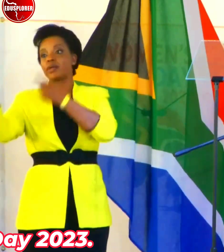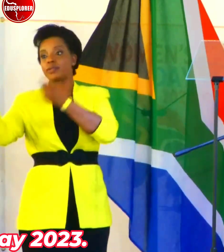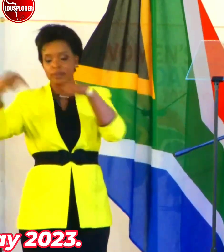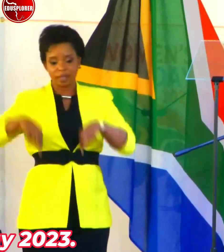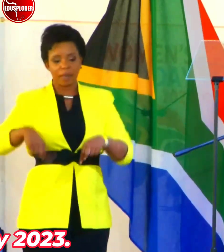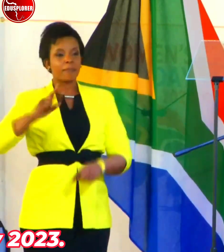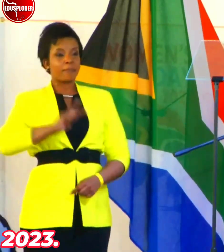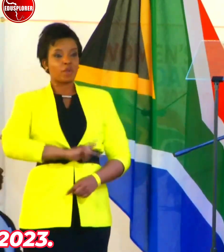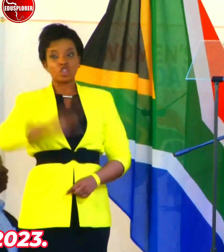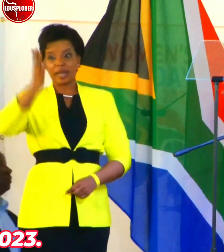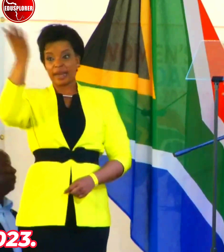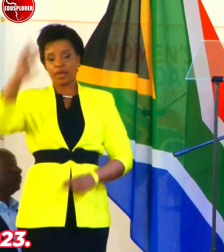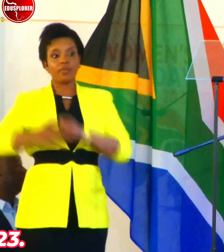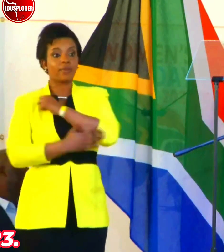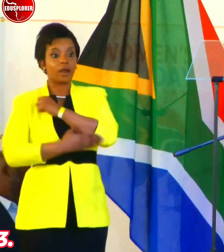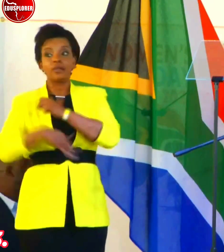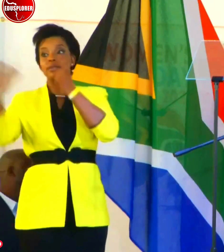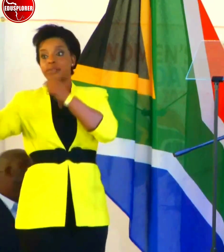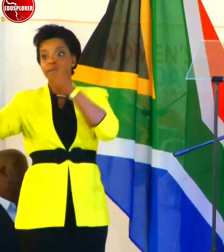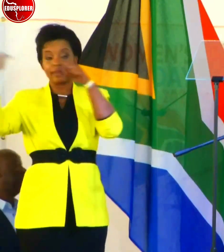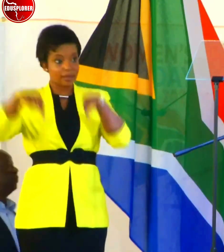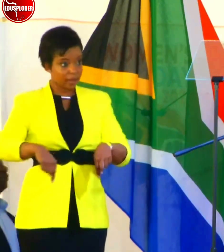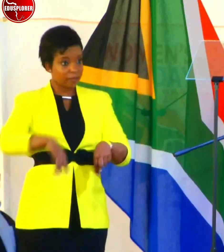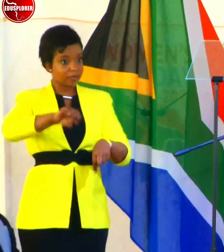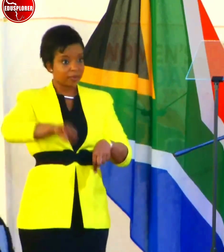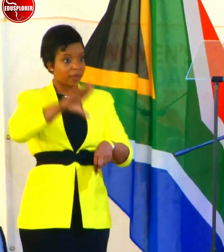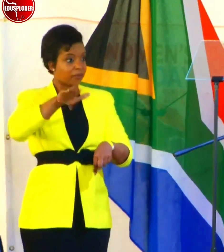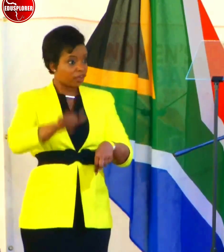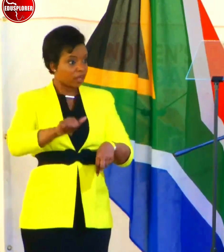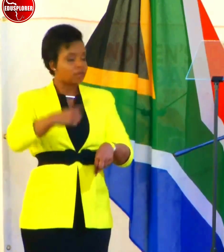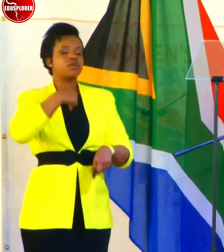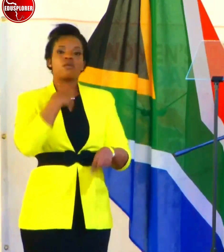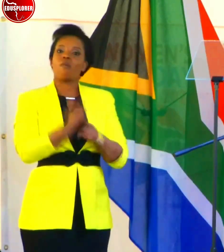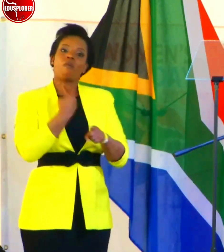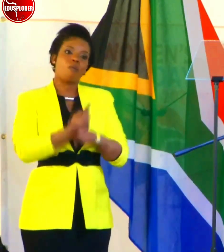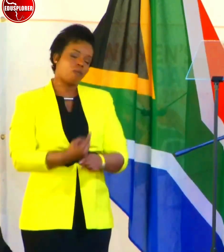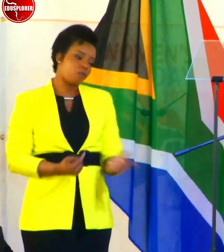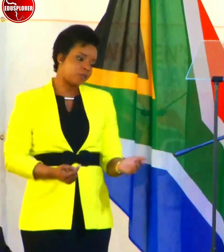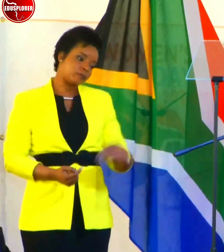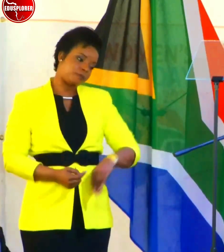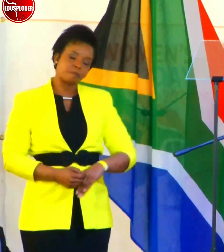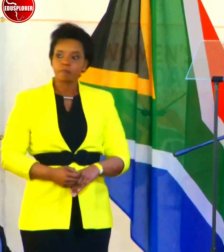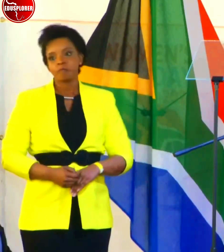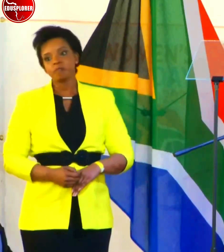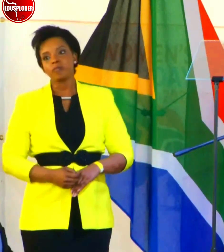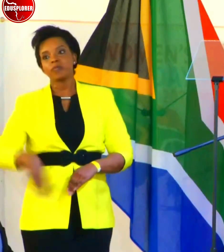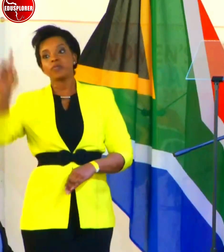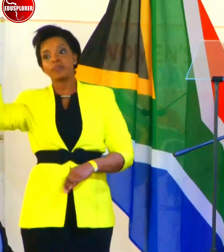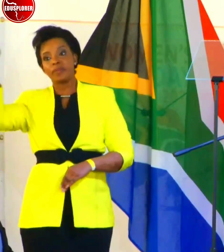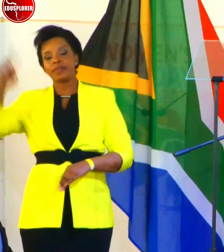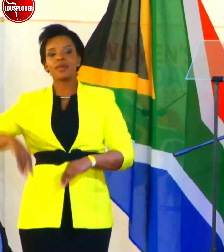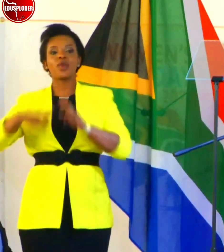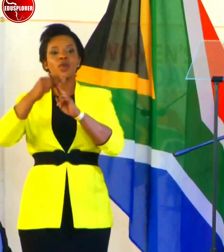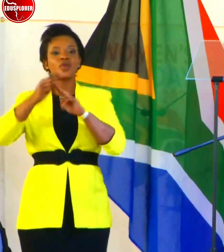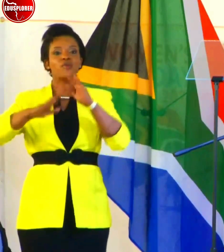here, I always take them to what we've put at the Union